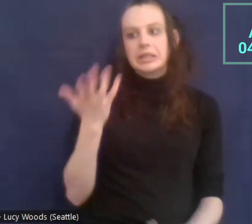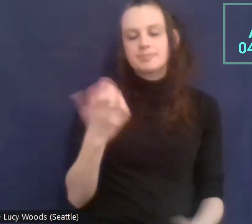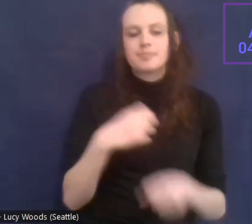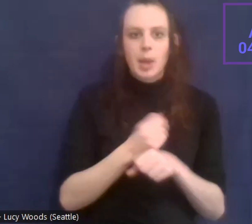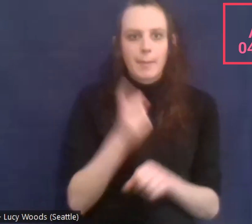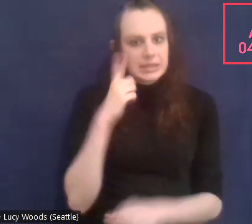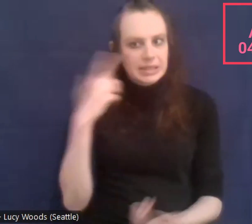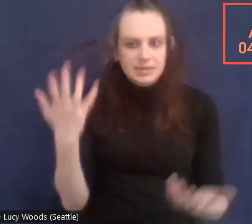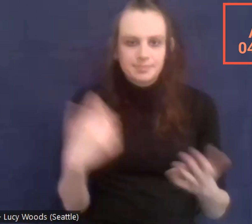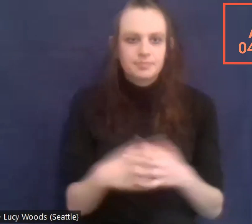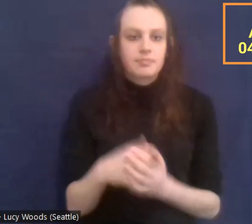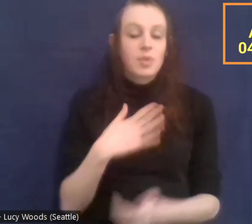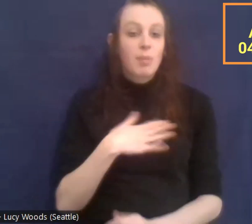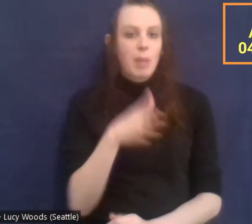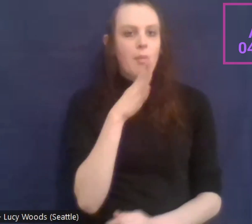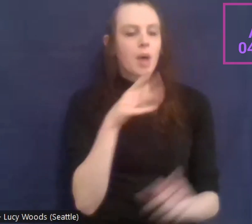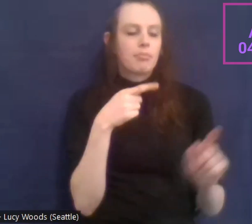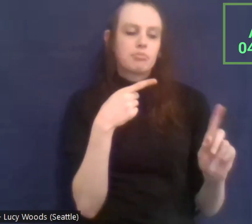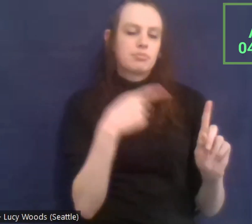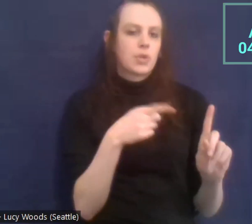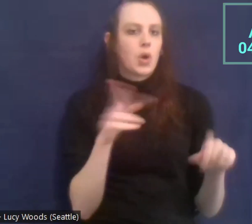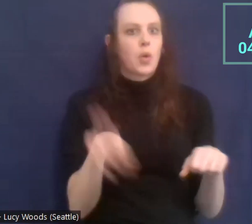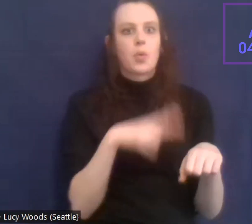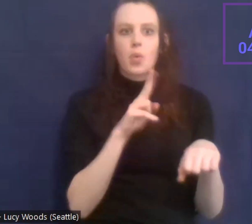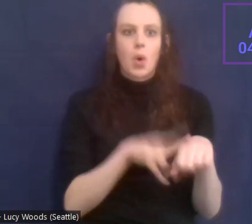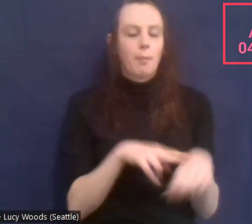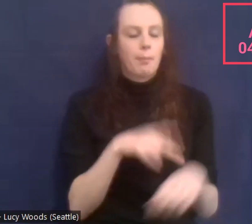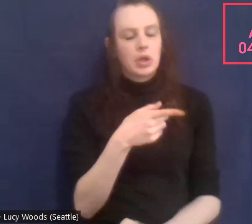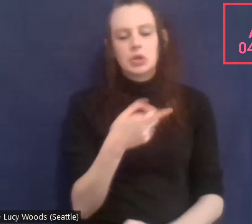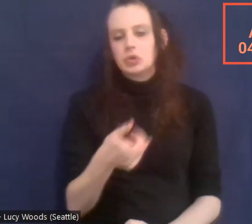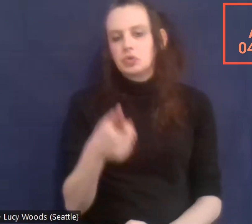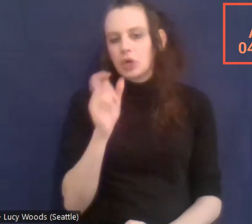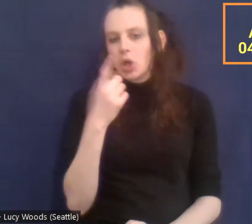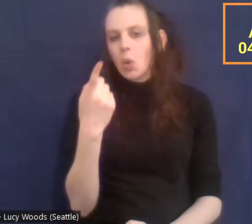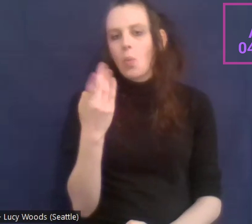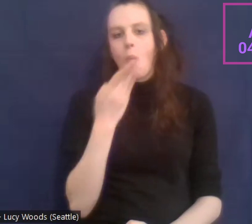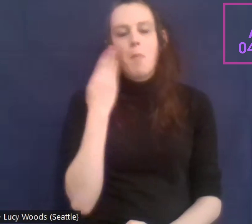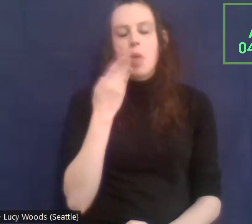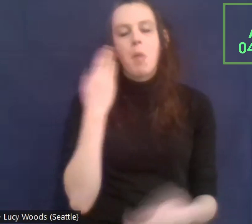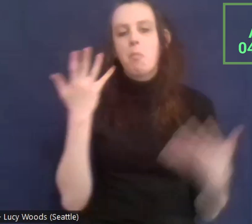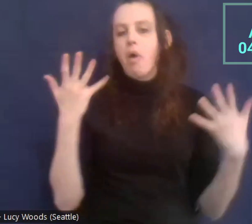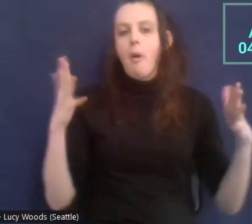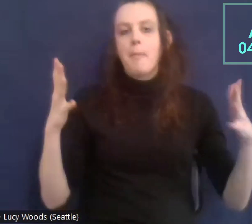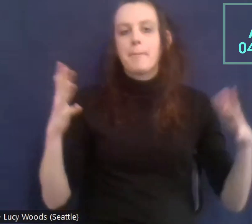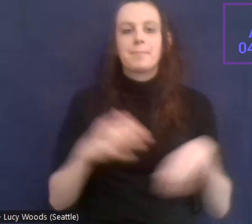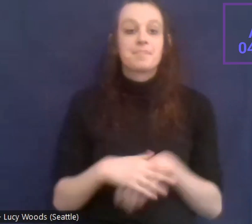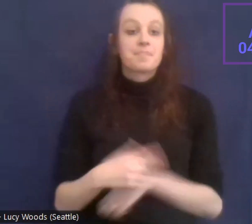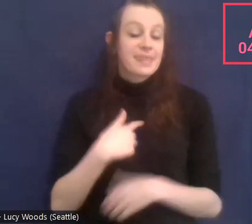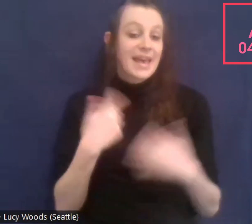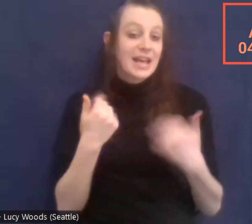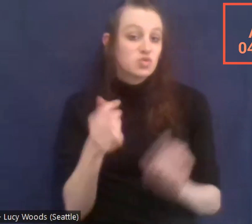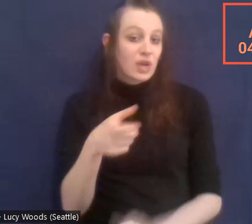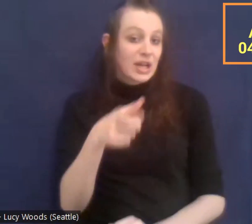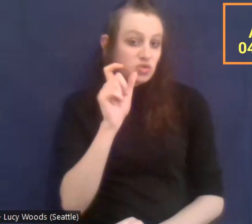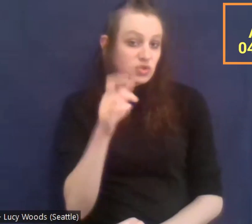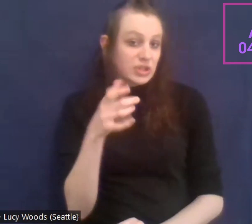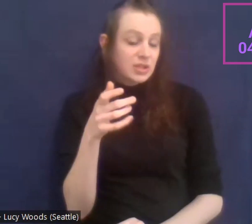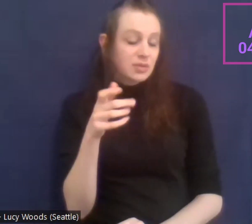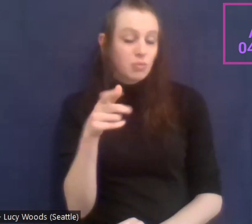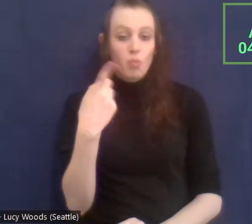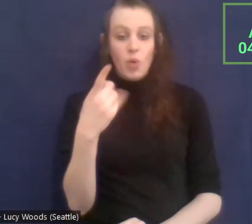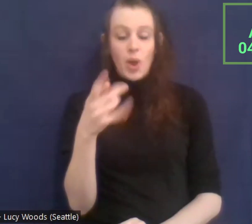But my mom's a normie, so she would drink one beer, right? And like I've I've tried to drink one beer before,